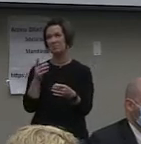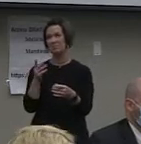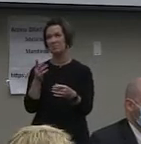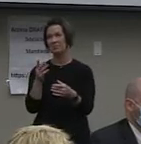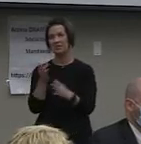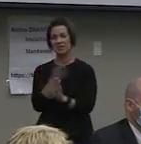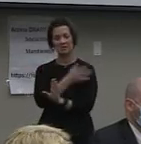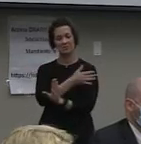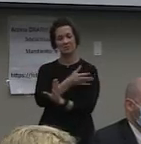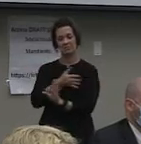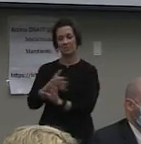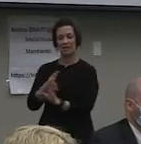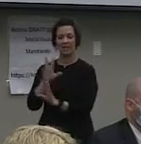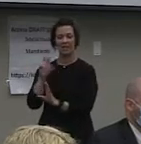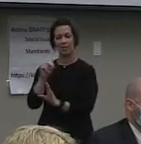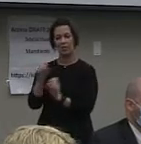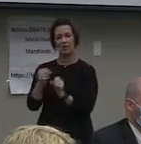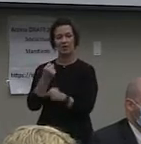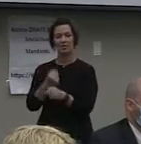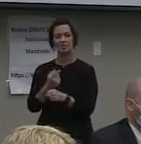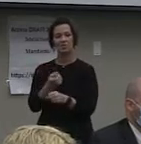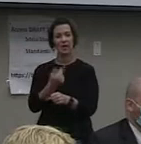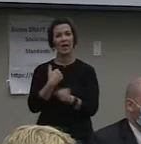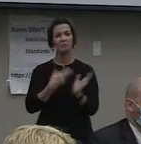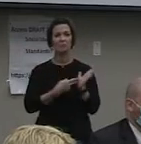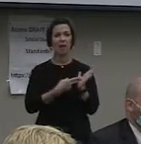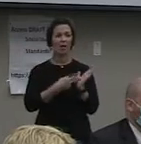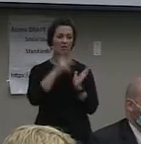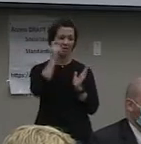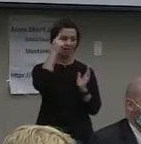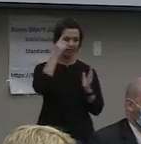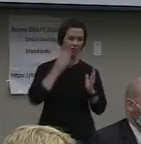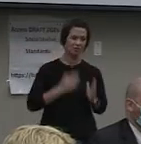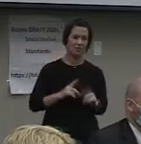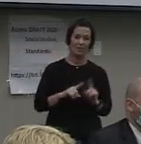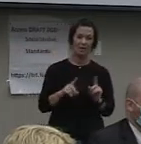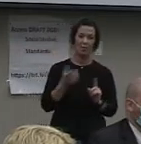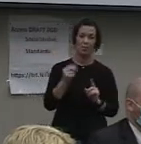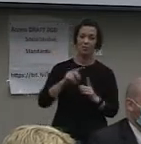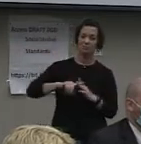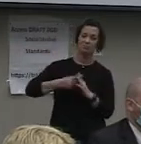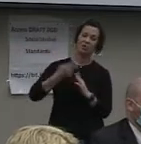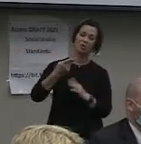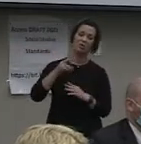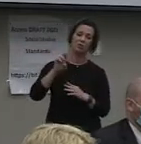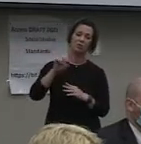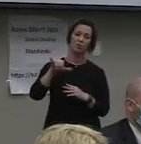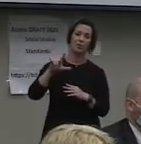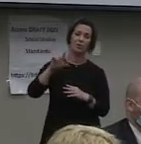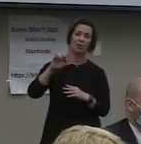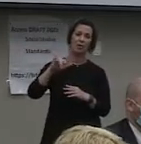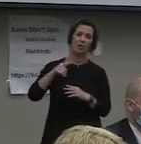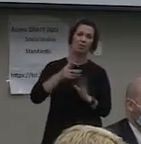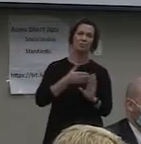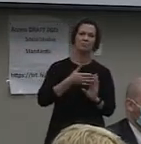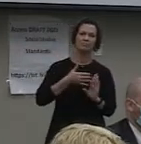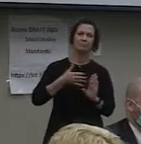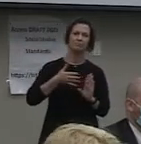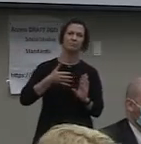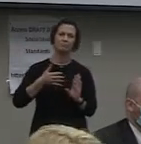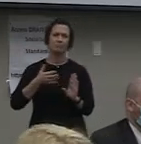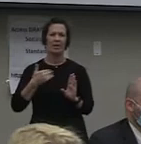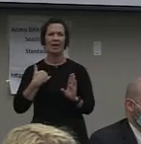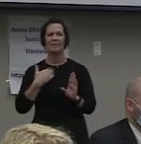have been very honest, honest governors. But beginning with Huey Long, we've had a series of many dishonest governors